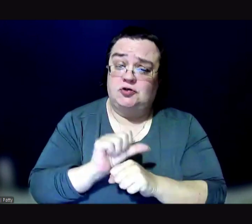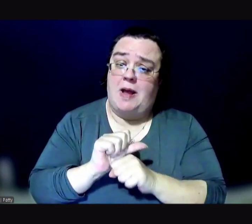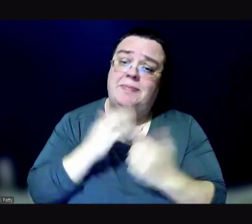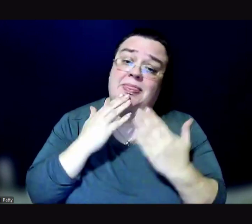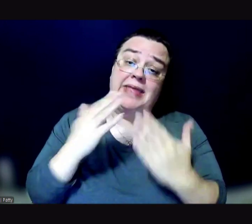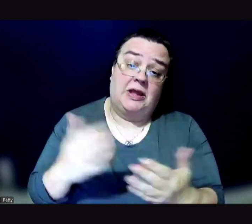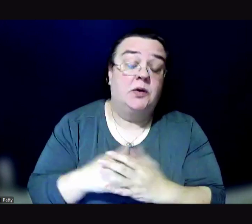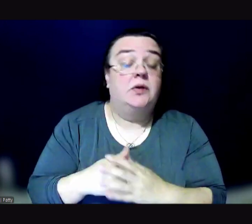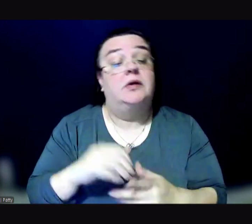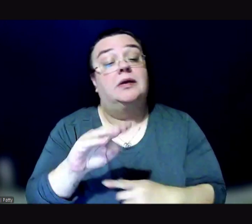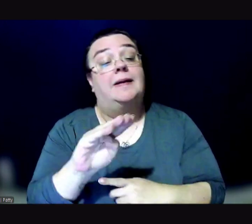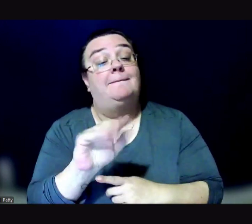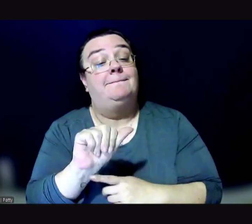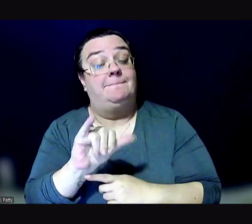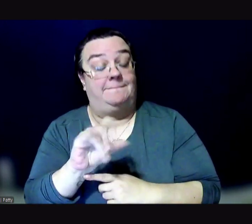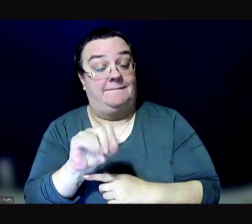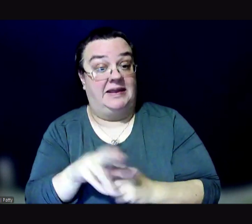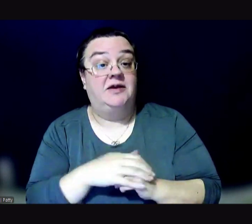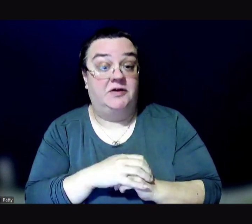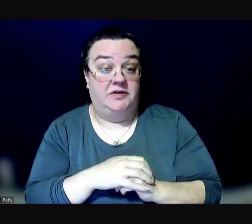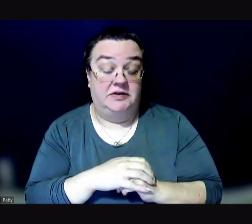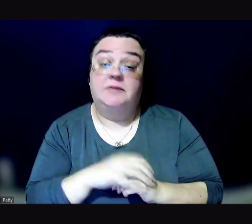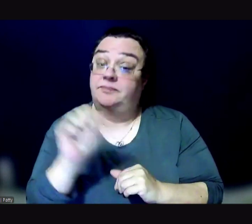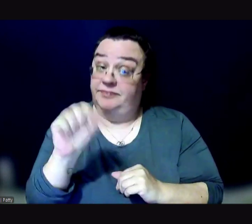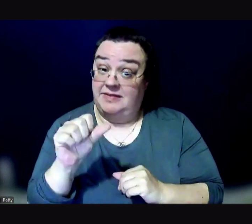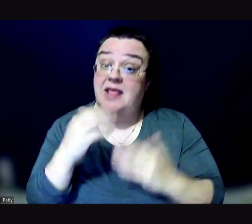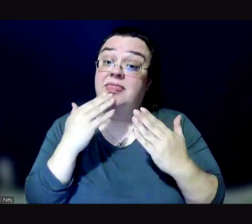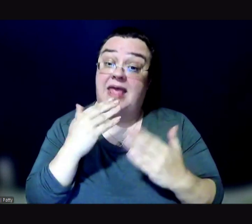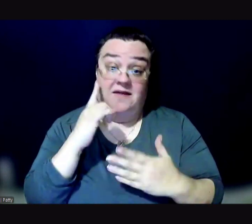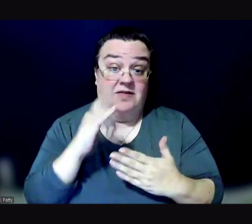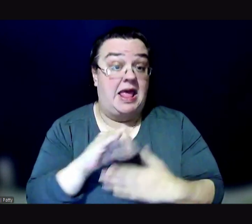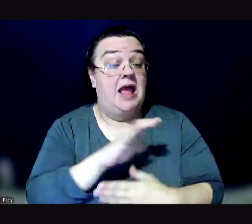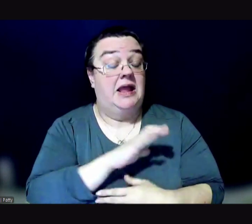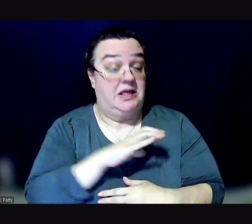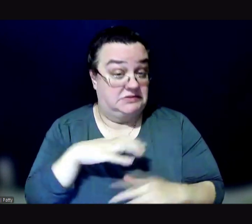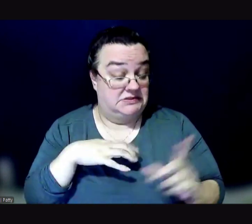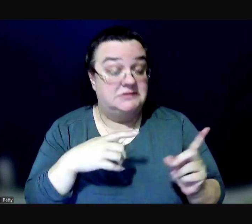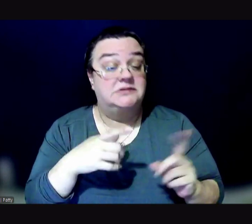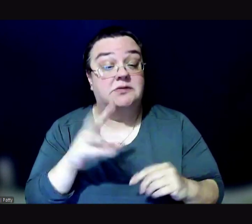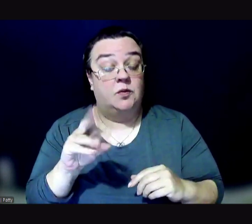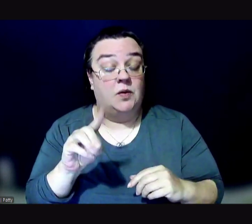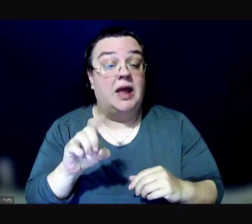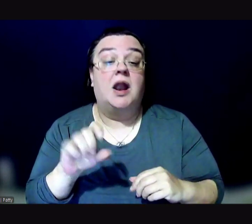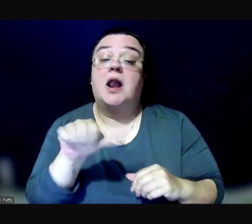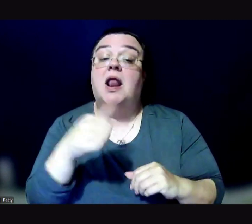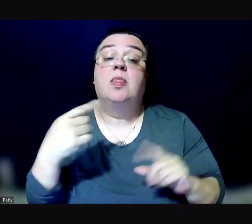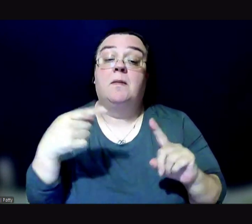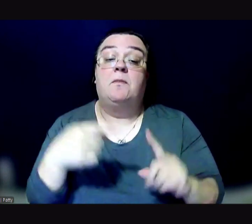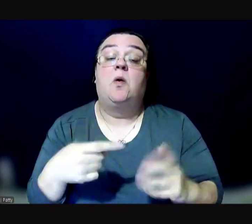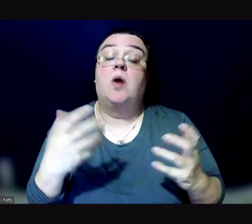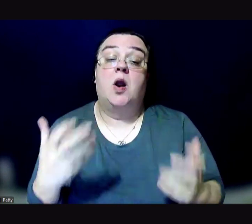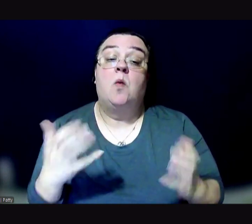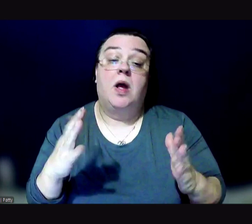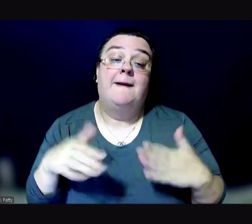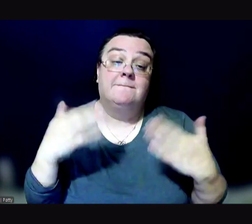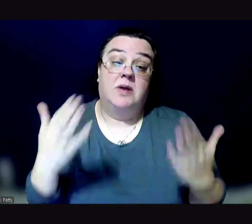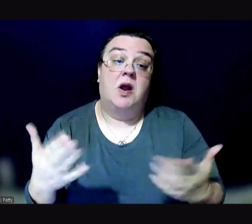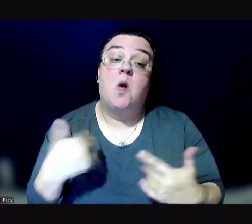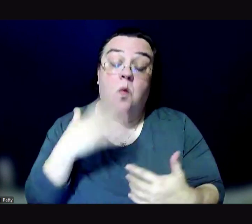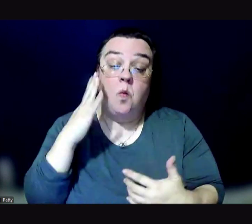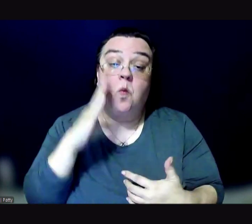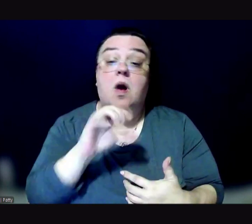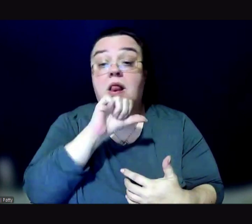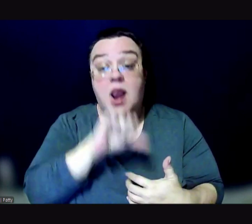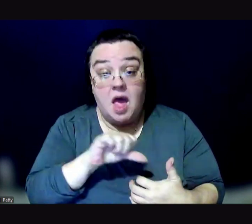and yeah, thank you for that, council member. I remember the other point I wanted to make was just that I would love to do a